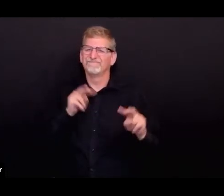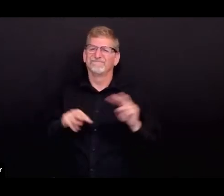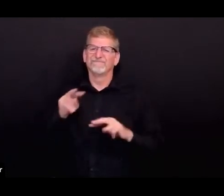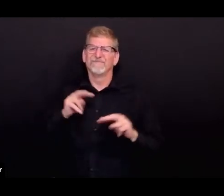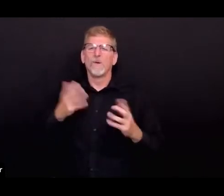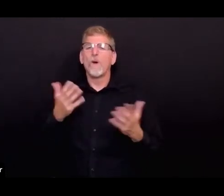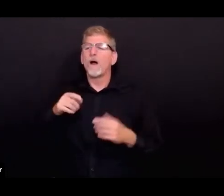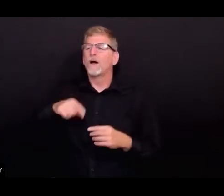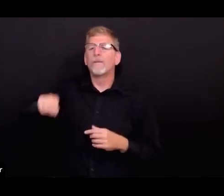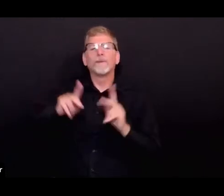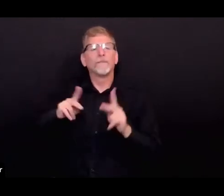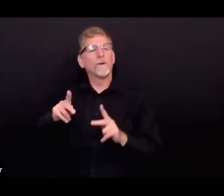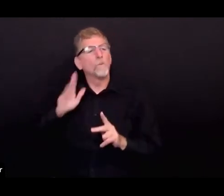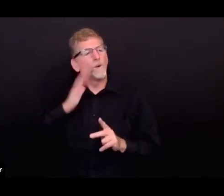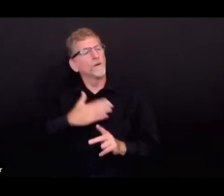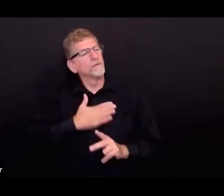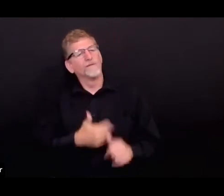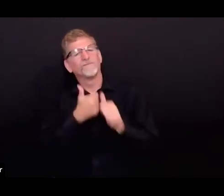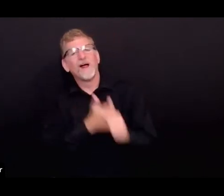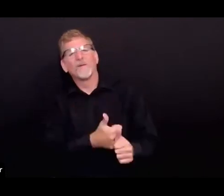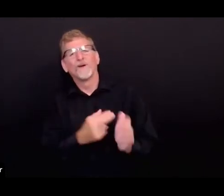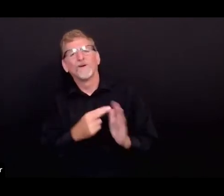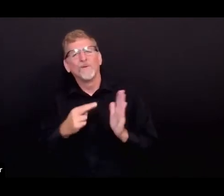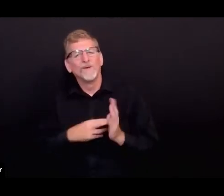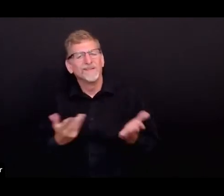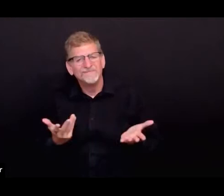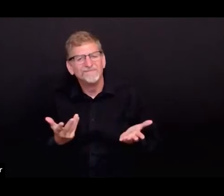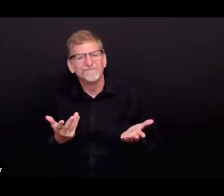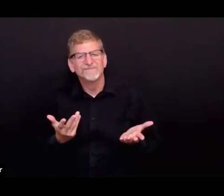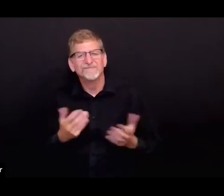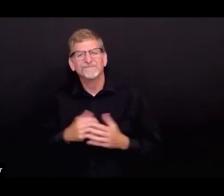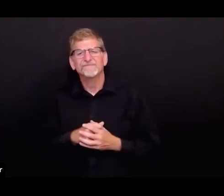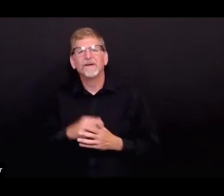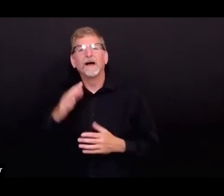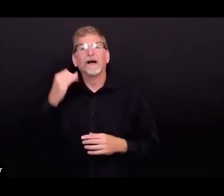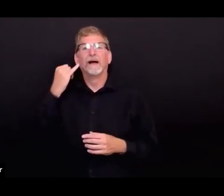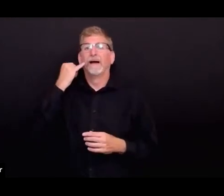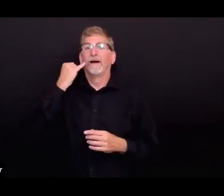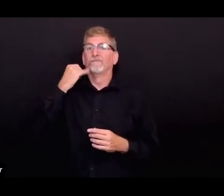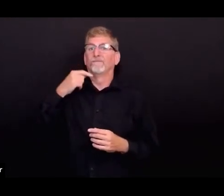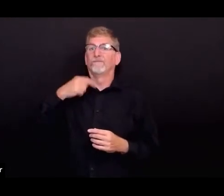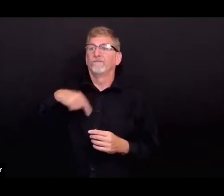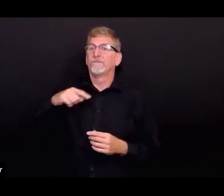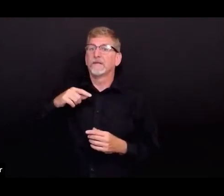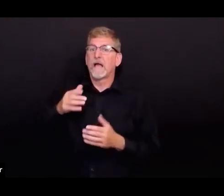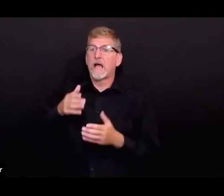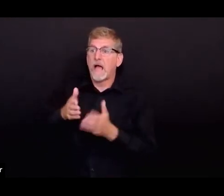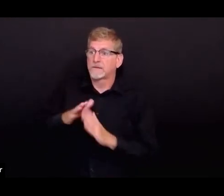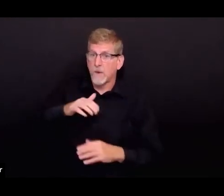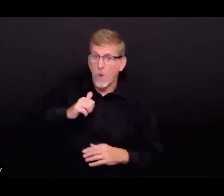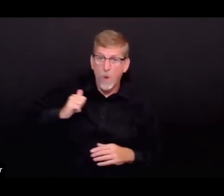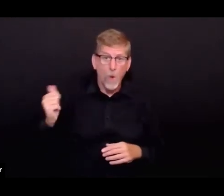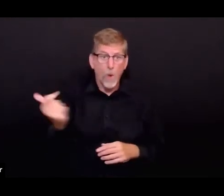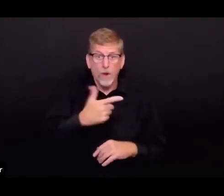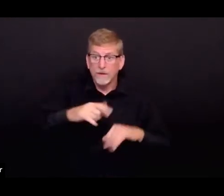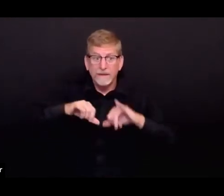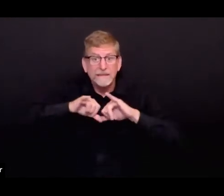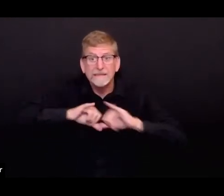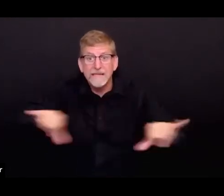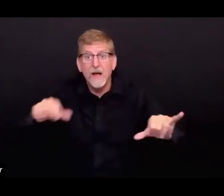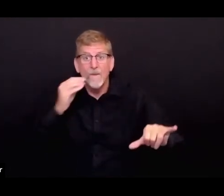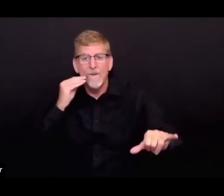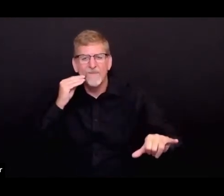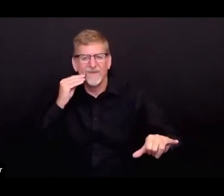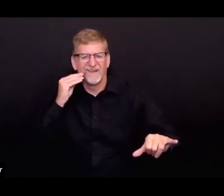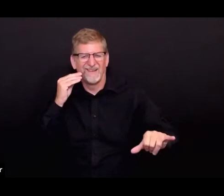are the side effects or the implications of doing something like that. So I don't close the door, meaning that I think it's irresponsible